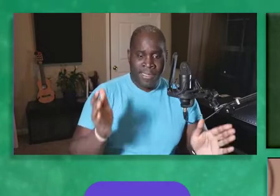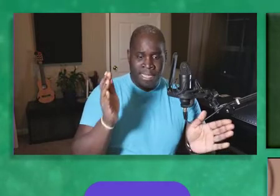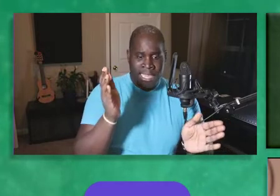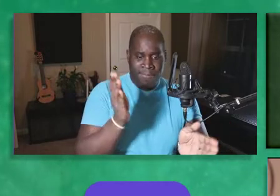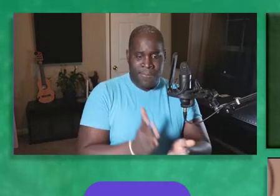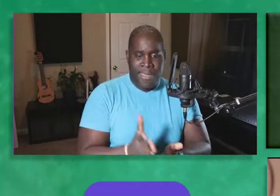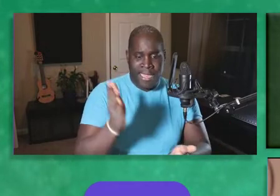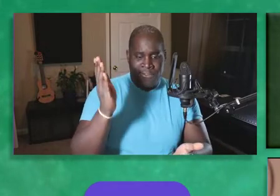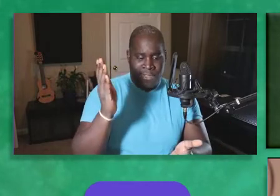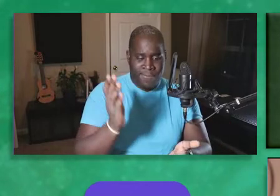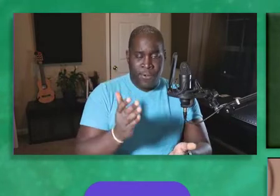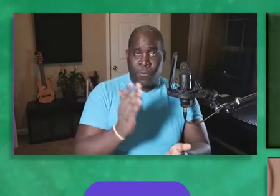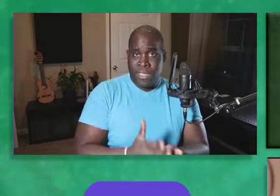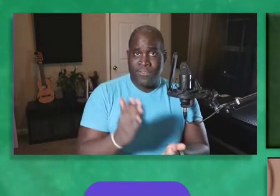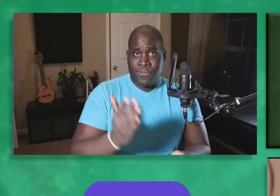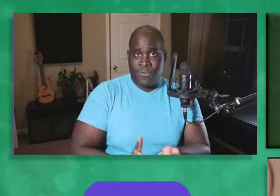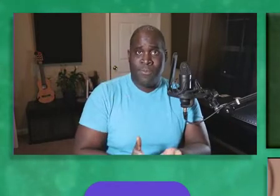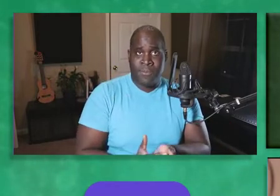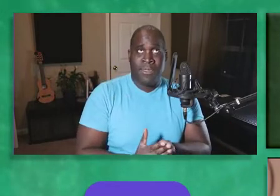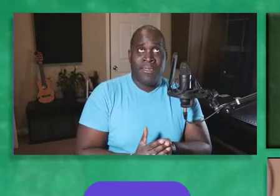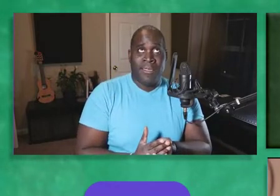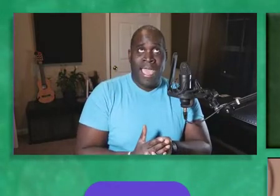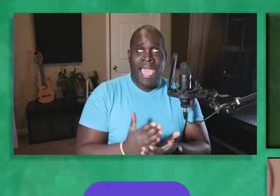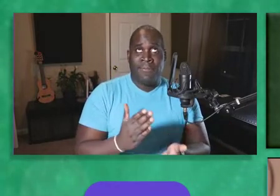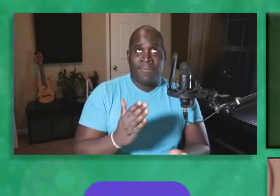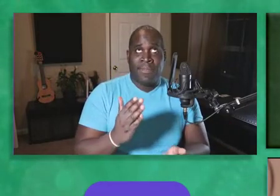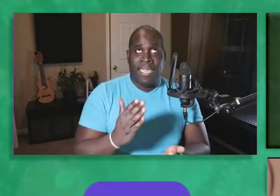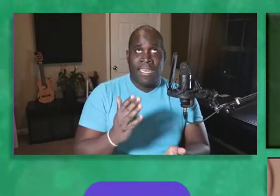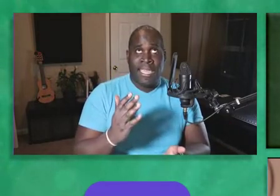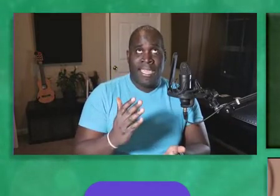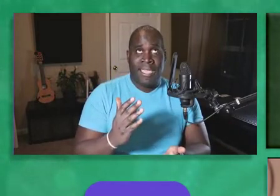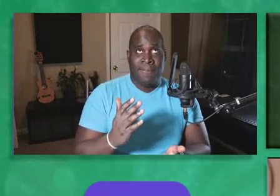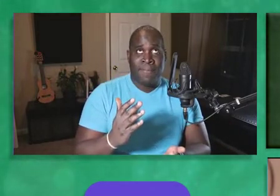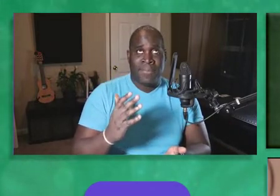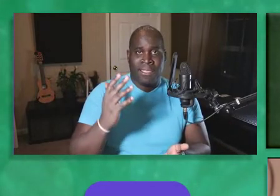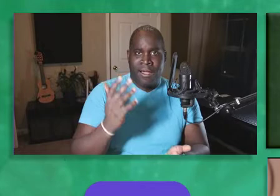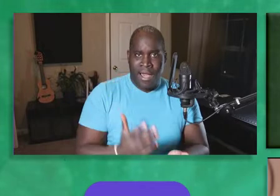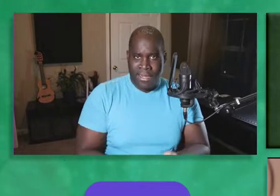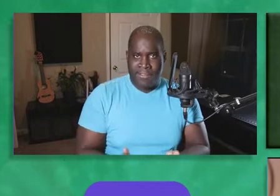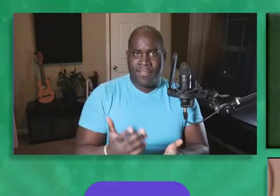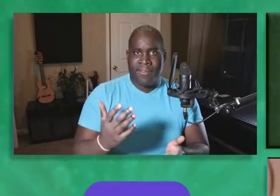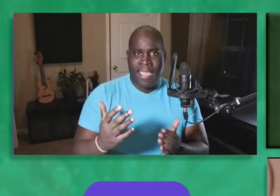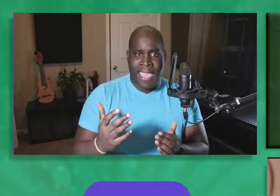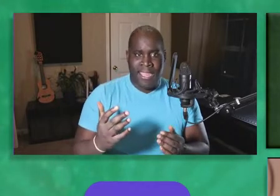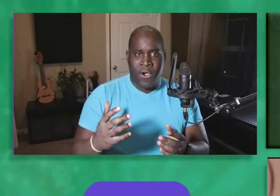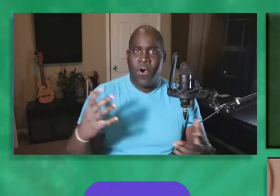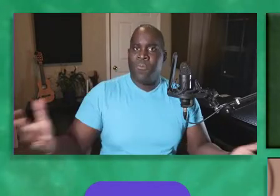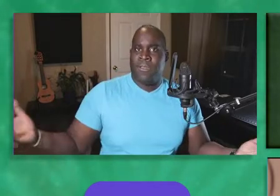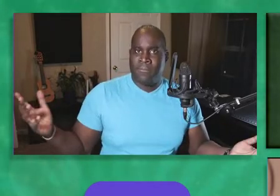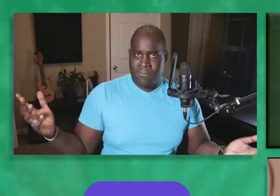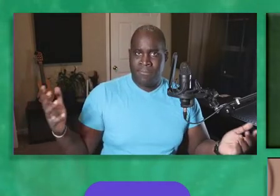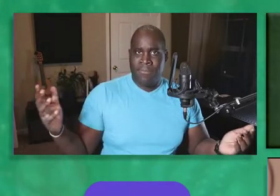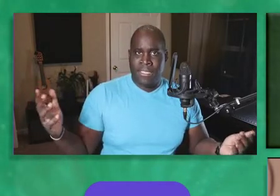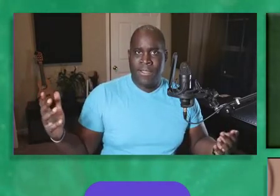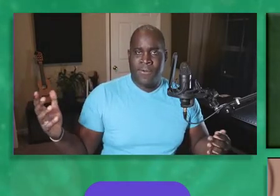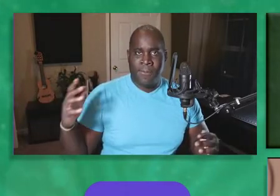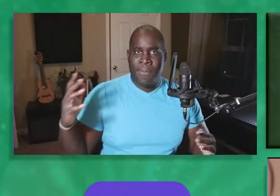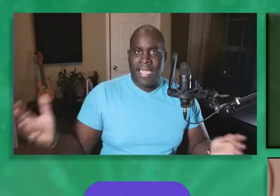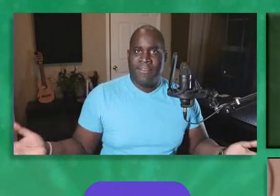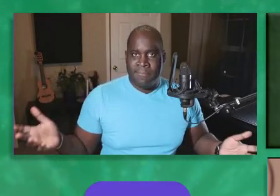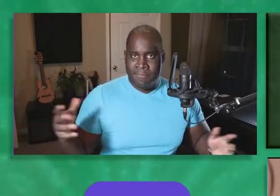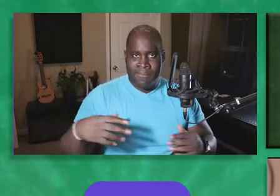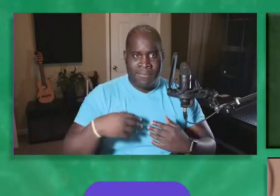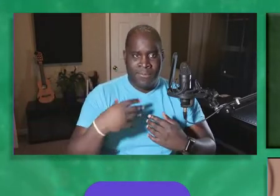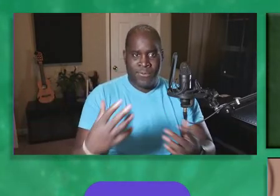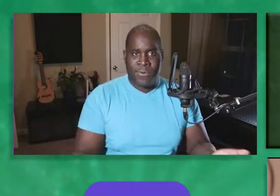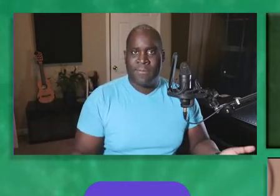conversations if you're willing to have them in a honest and open, you know,